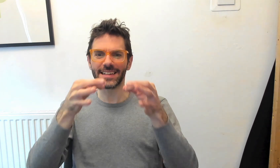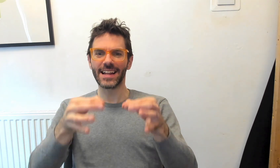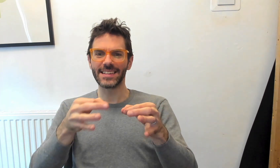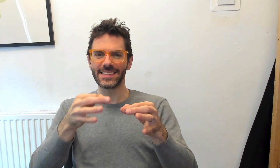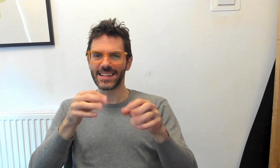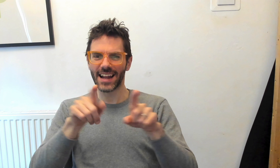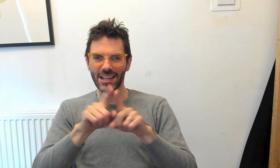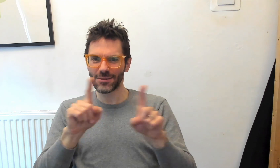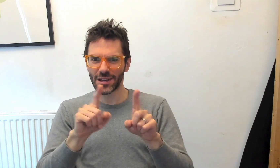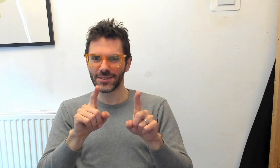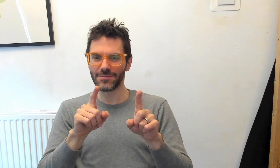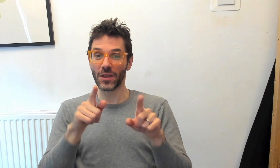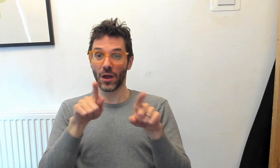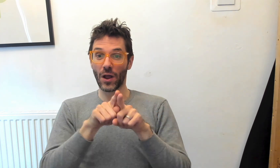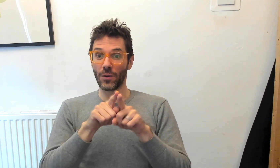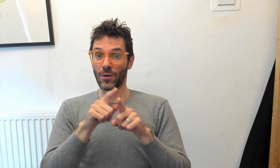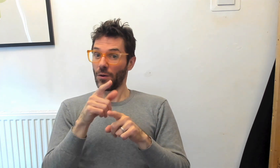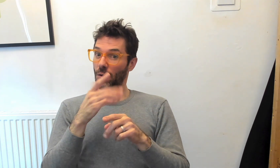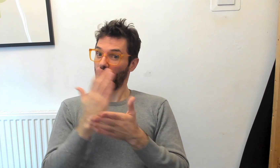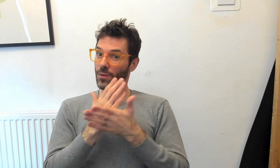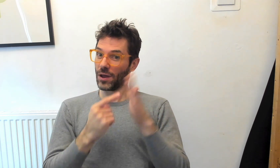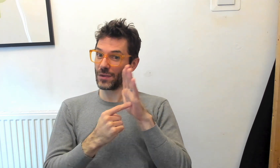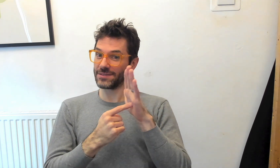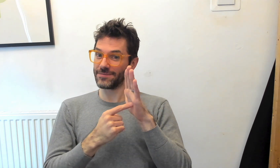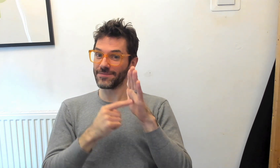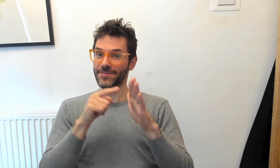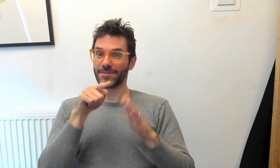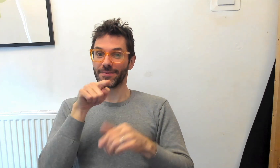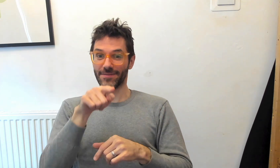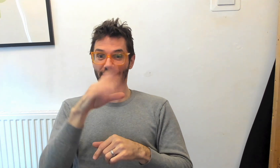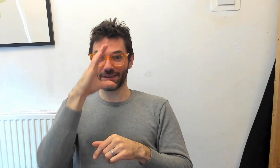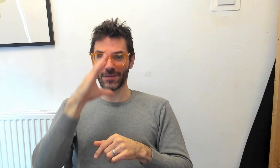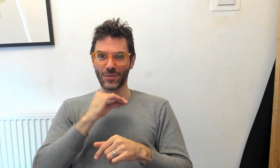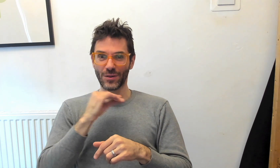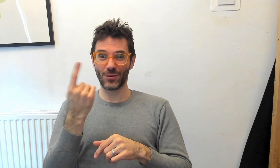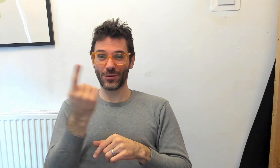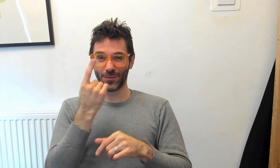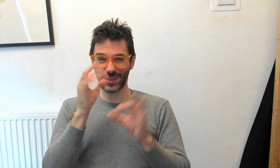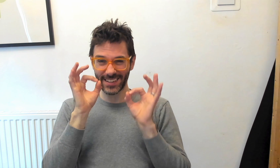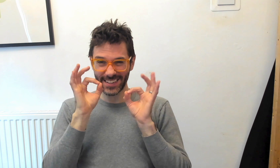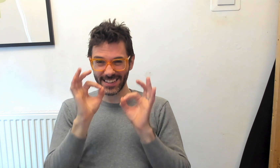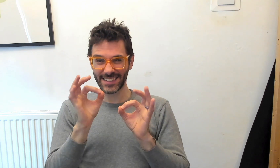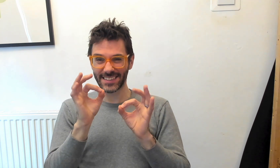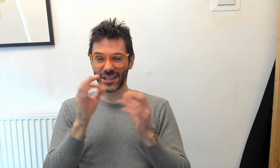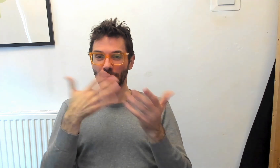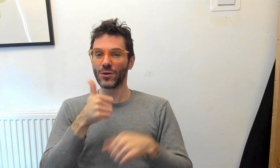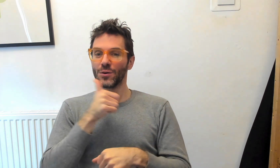latency, and also, importantly, informs us precisely who